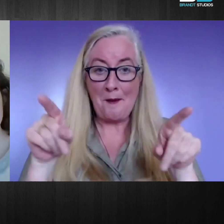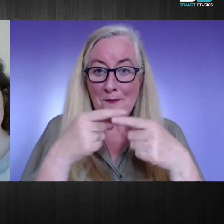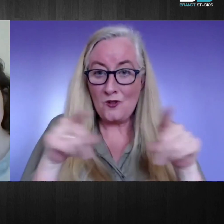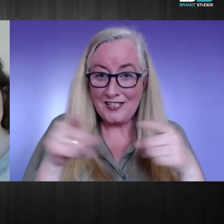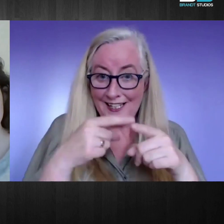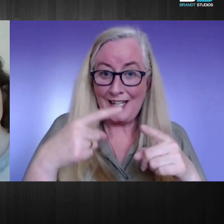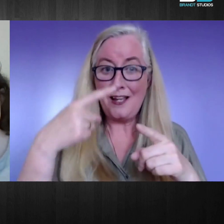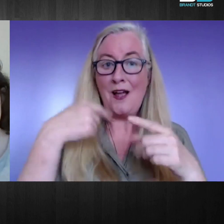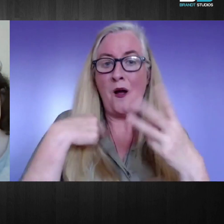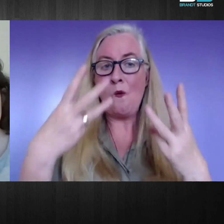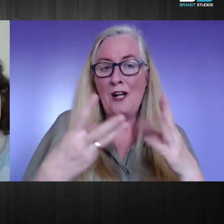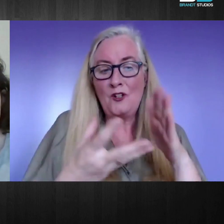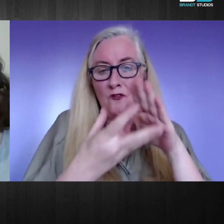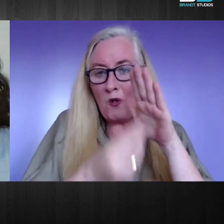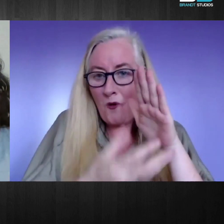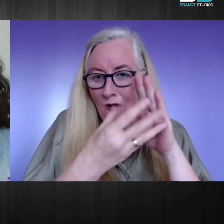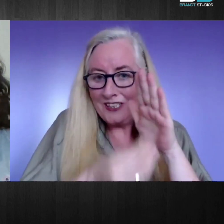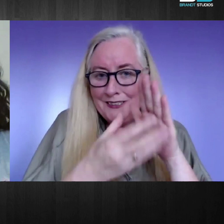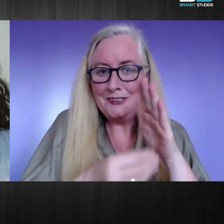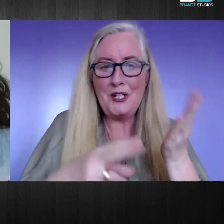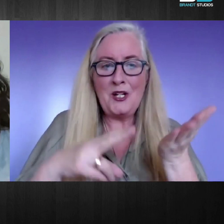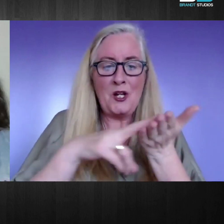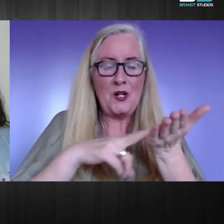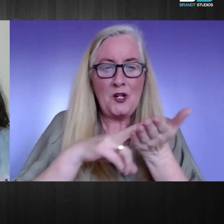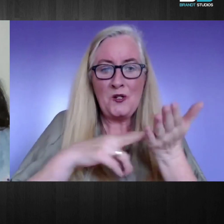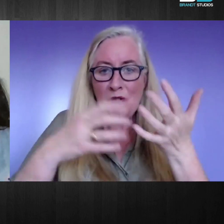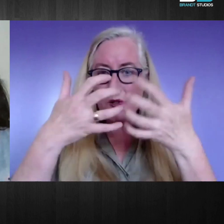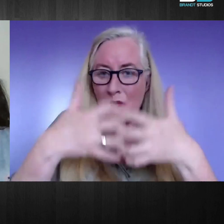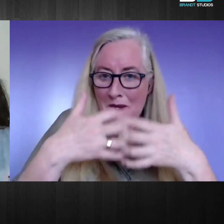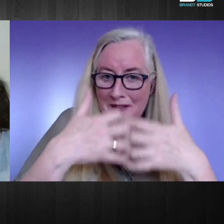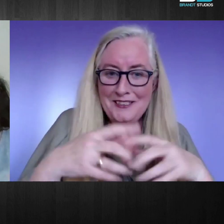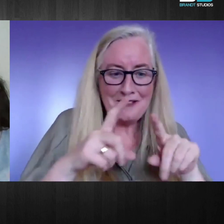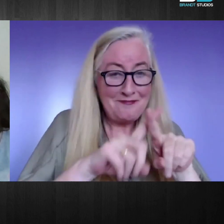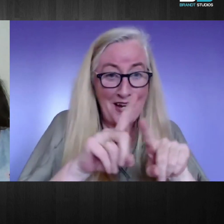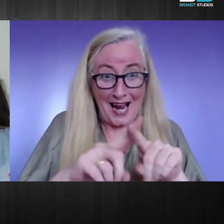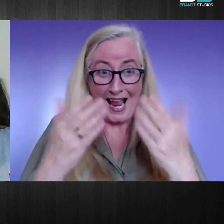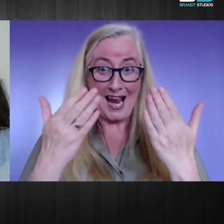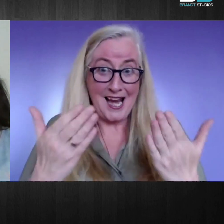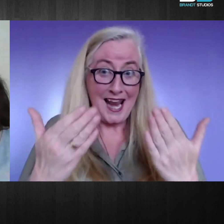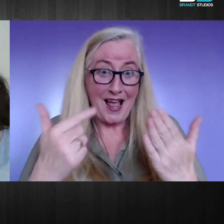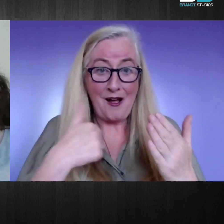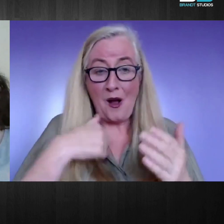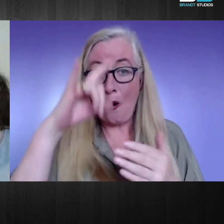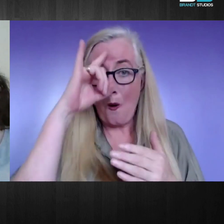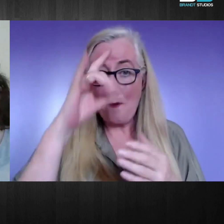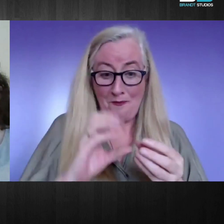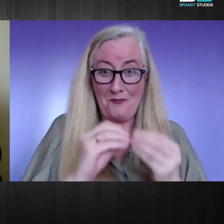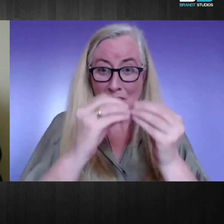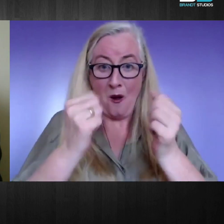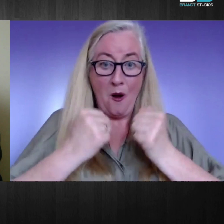learning how to use Pro Tools and everything. But now we're hoping to produce our own songs.